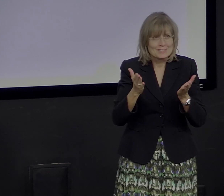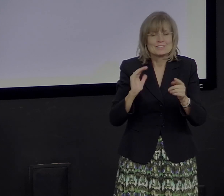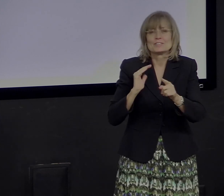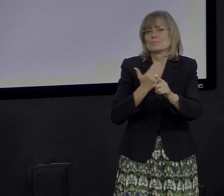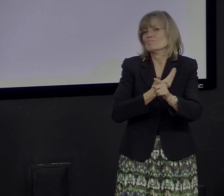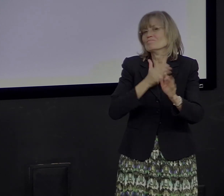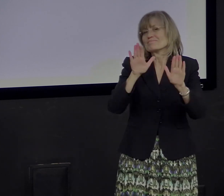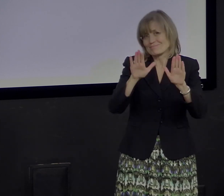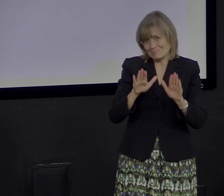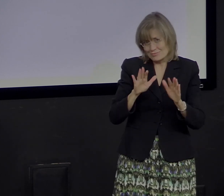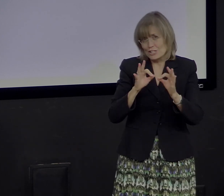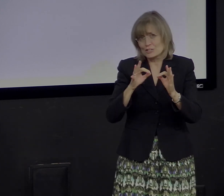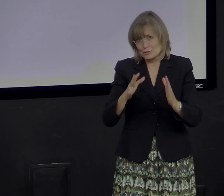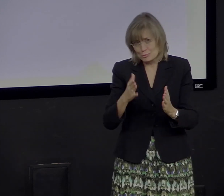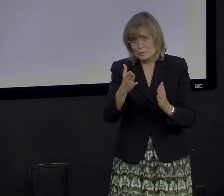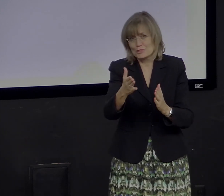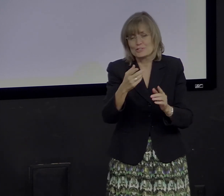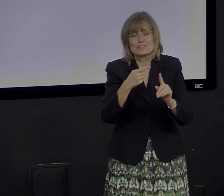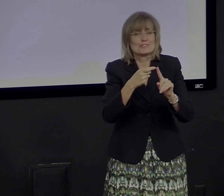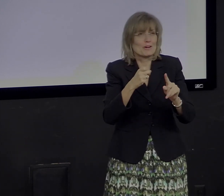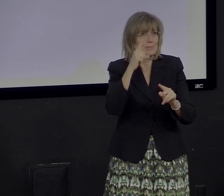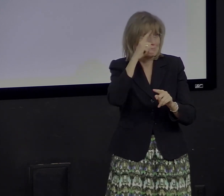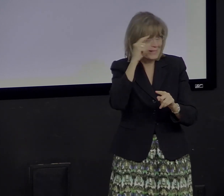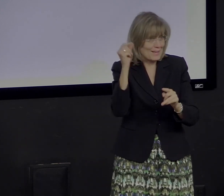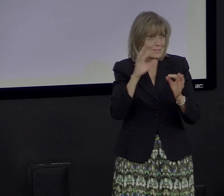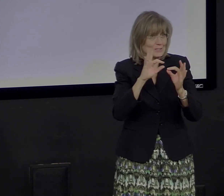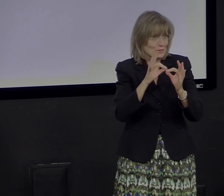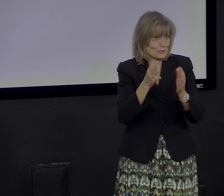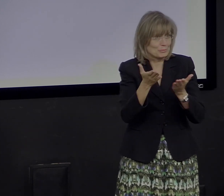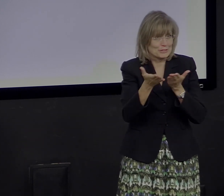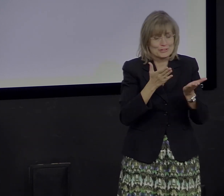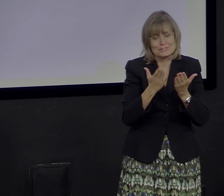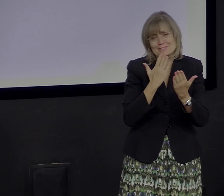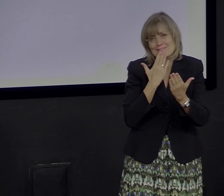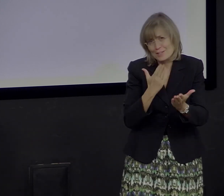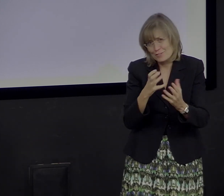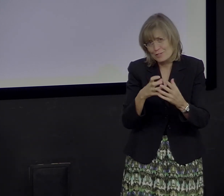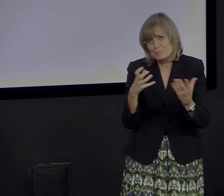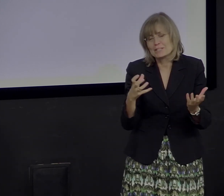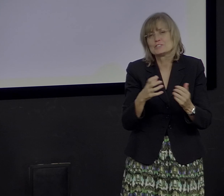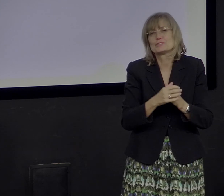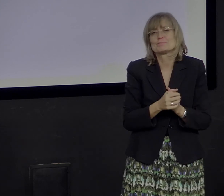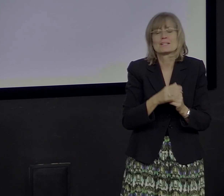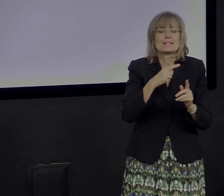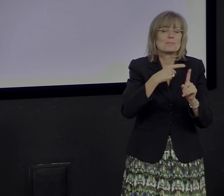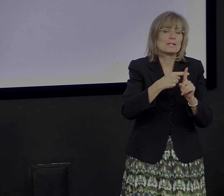wonderful services that they provided today, our excellent interpreters who came to us from Gallaudet Interpreting Services,